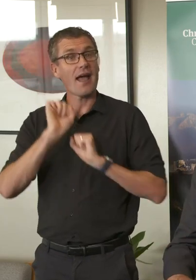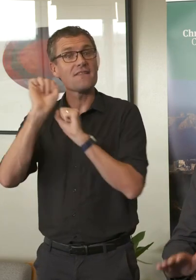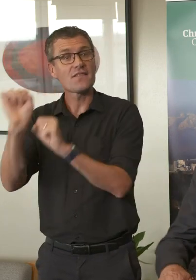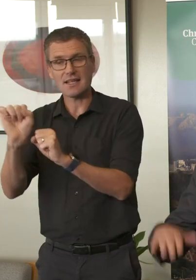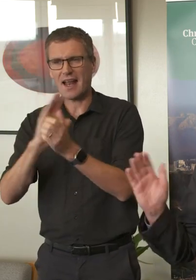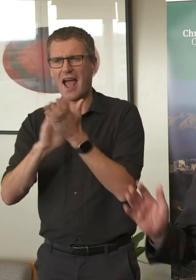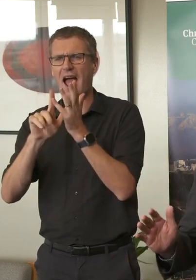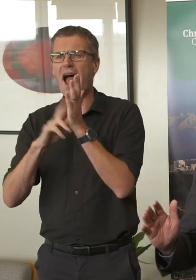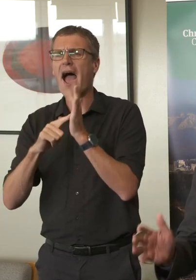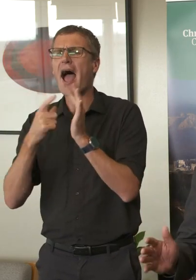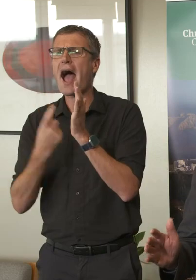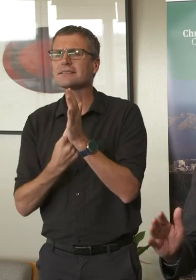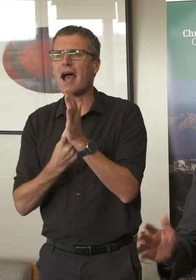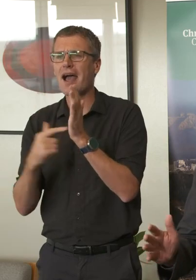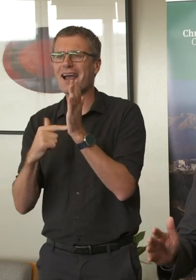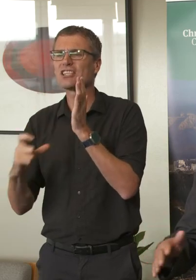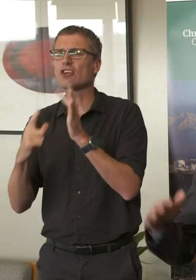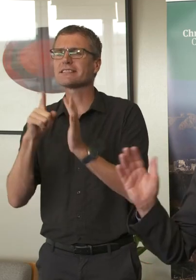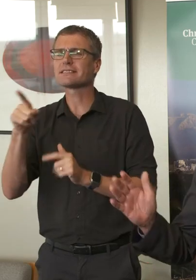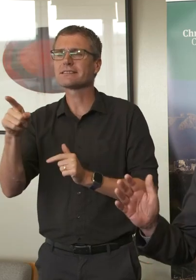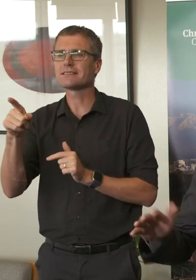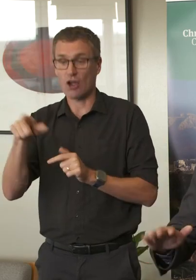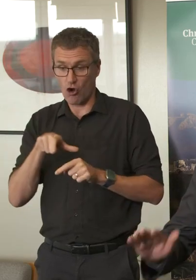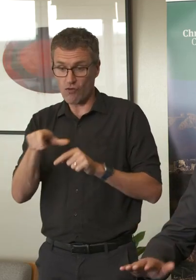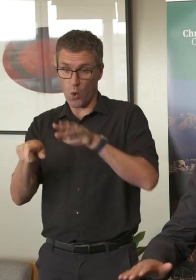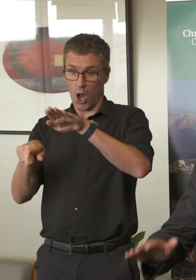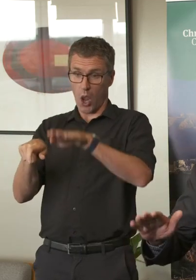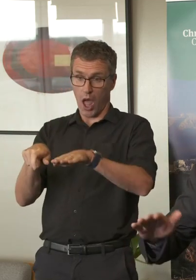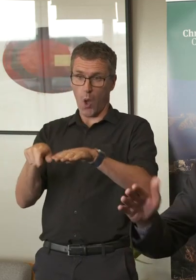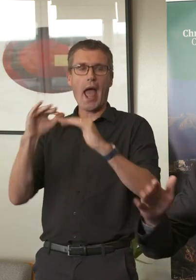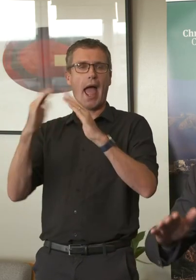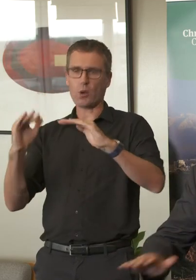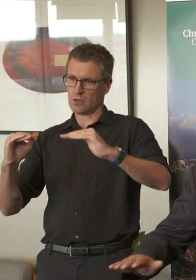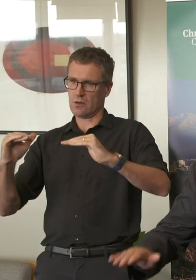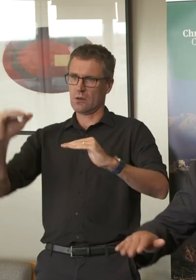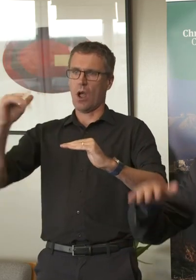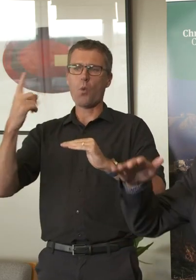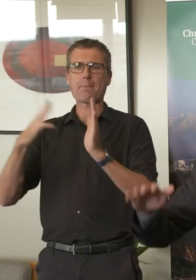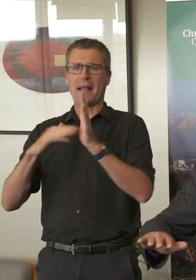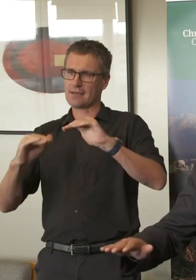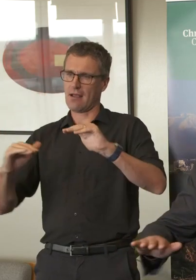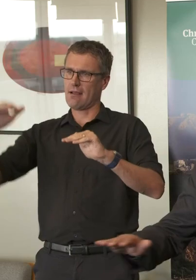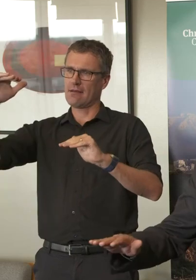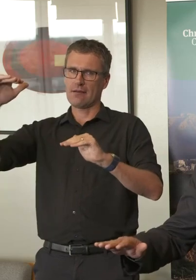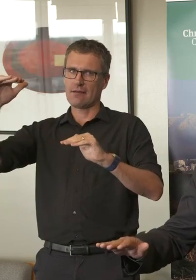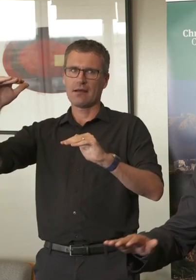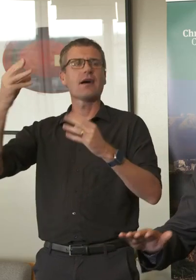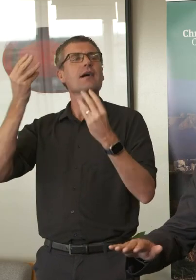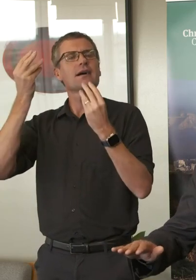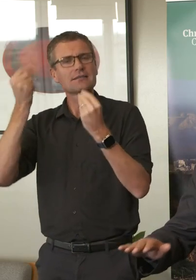definitely low, but the house is at least, in most cases, a metre higher. Some garages have got garages under the house, and they